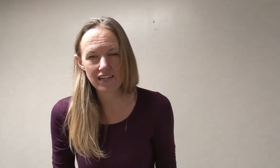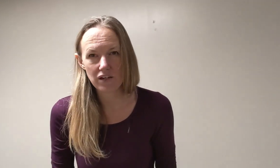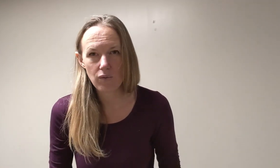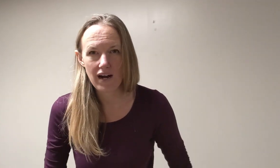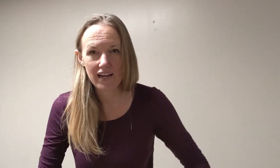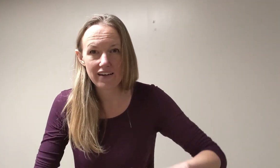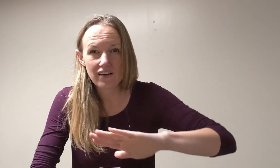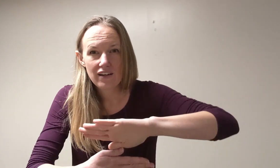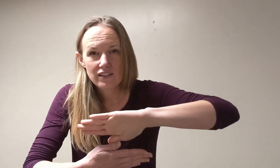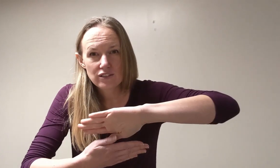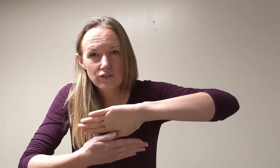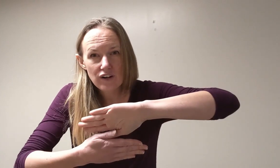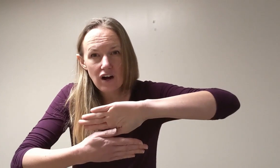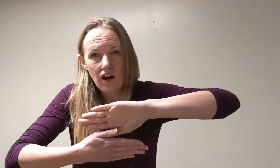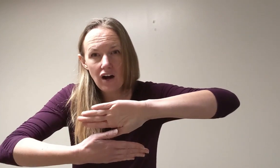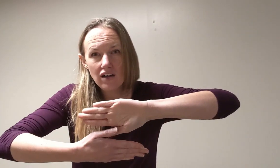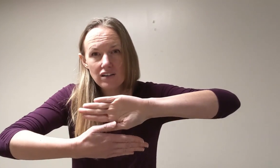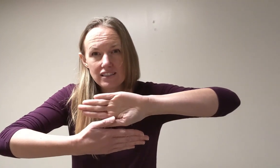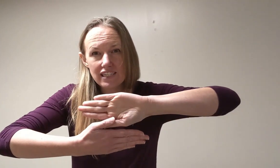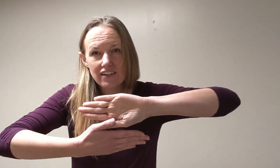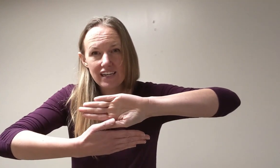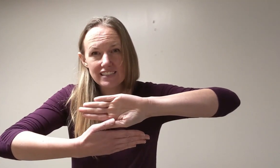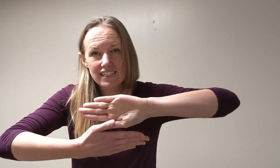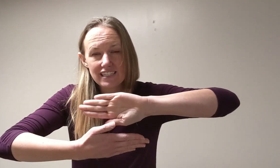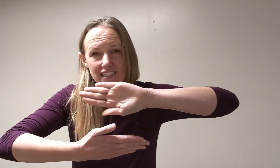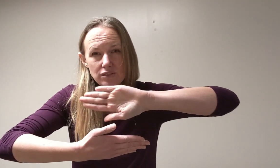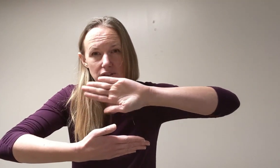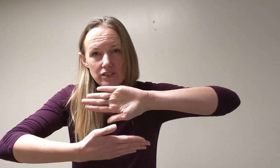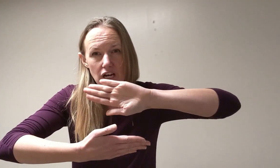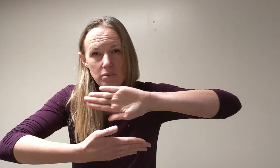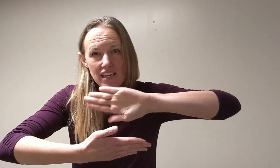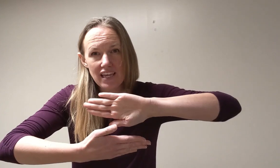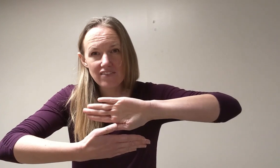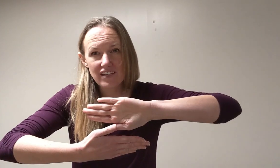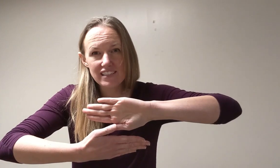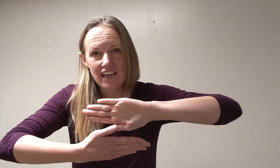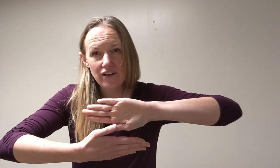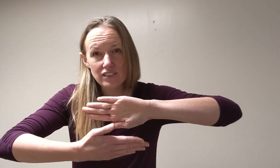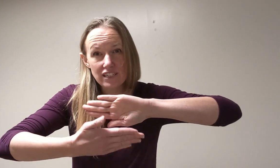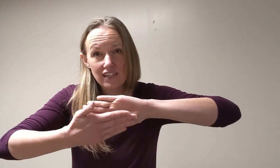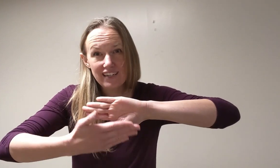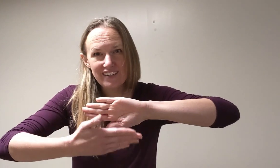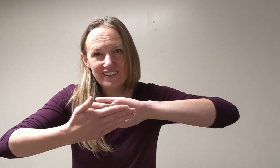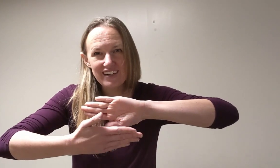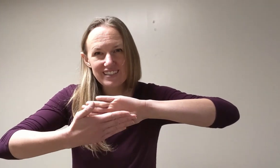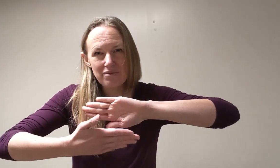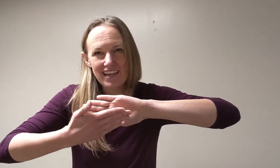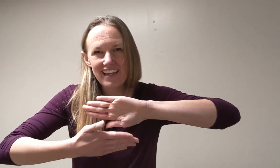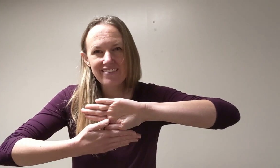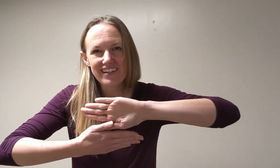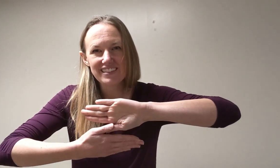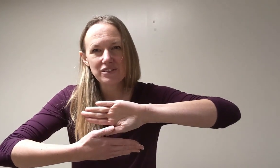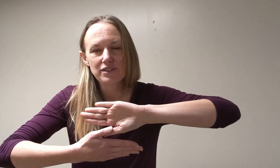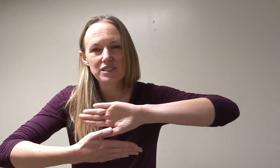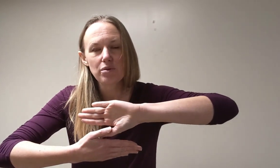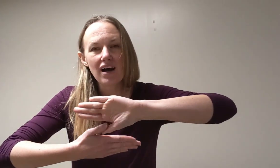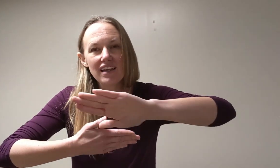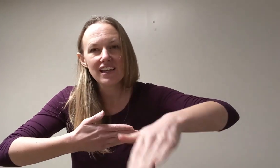creating one. So for all, you take your hands like this with your dominant hand facing out, your non-dominant hand facing towards your body, and you